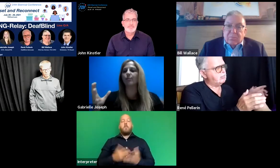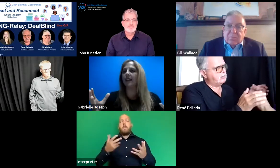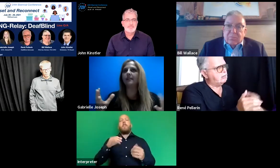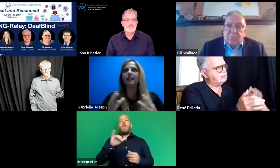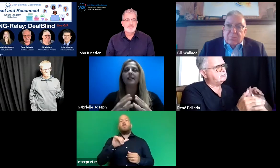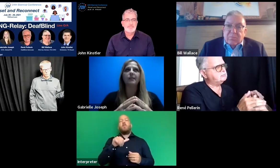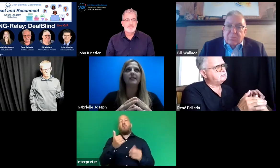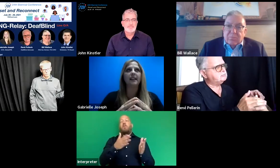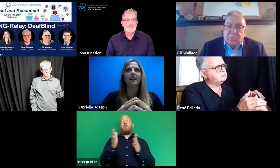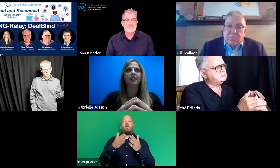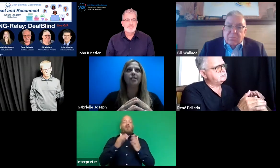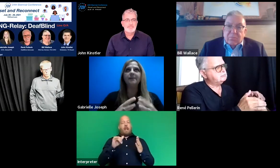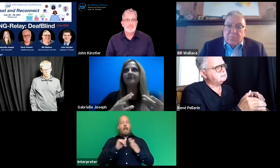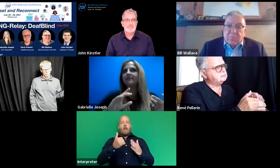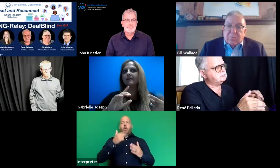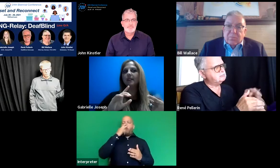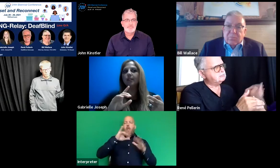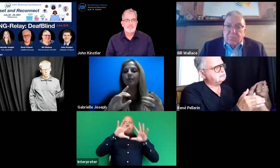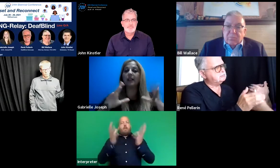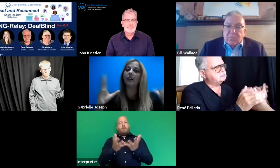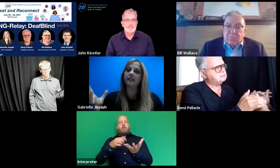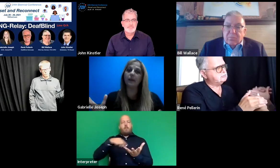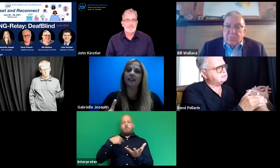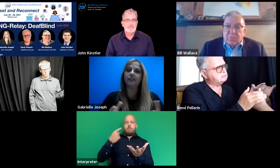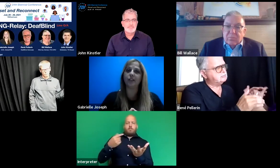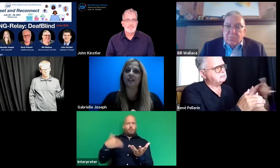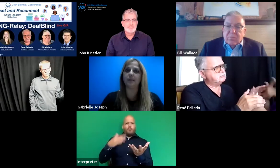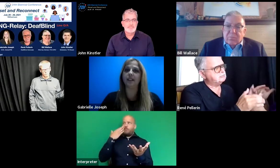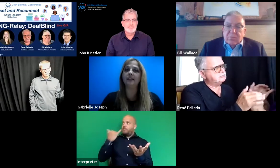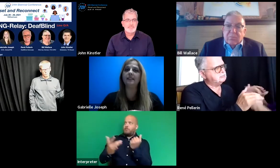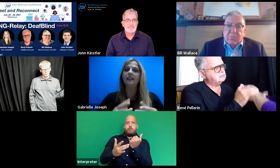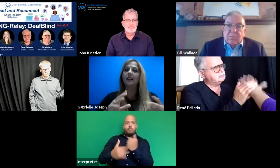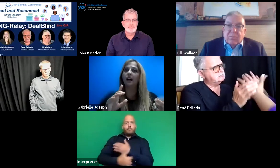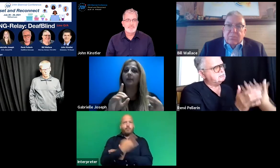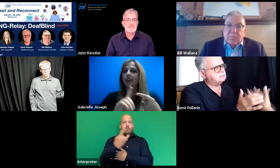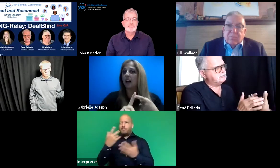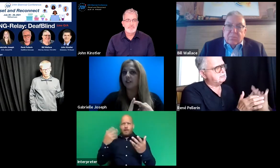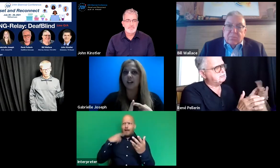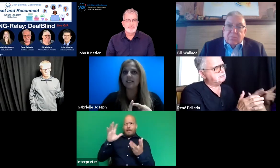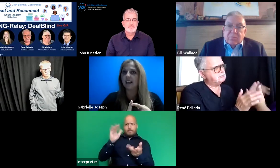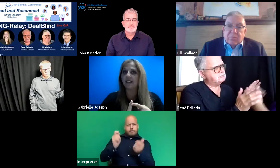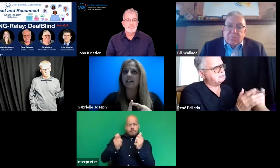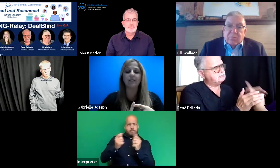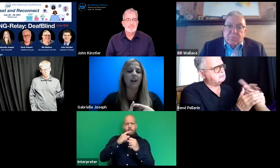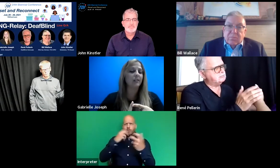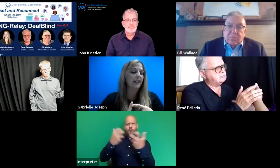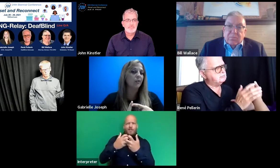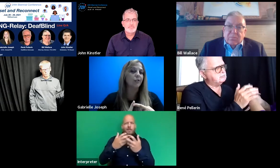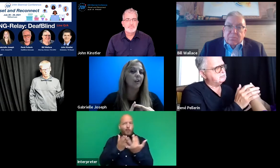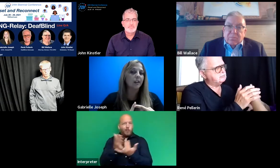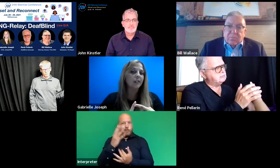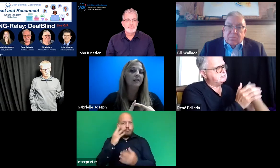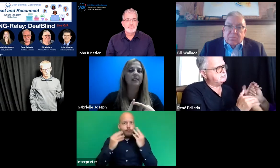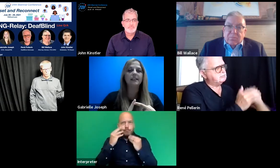is great because with the technology, you can customize your experience, the contrast settings of how light